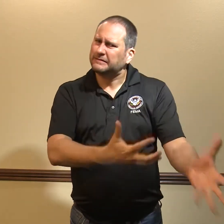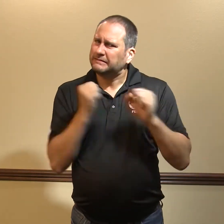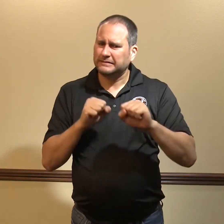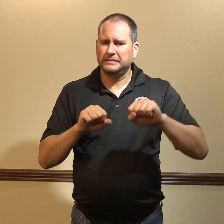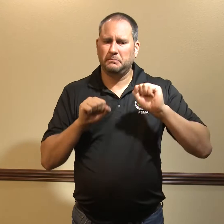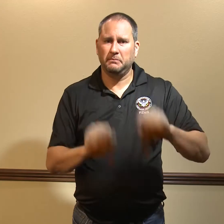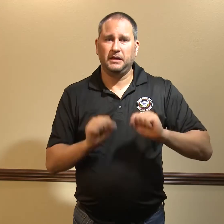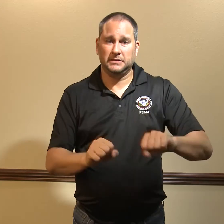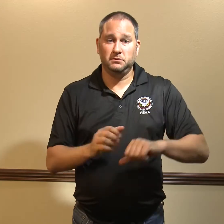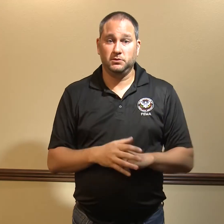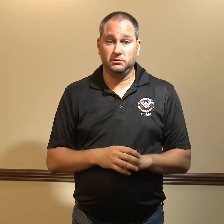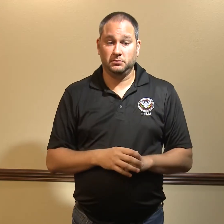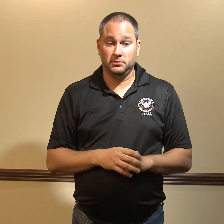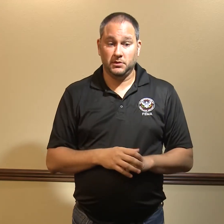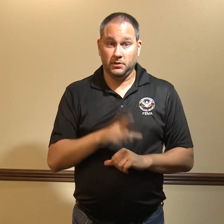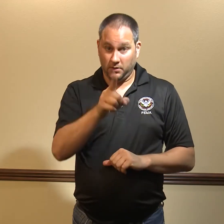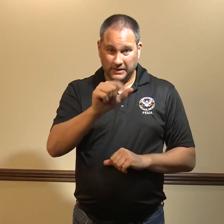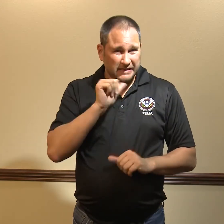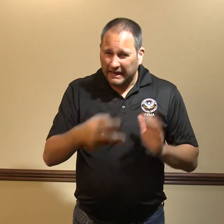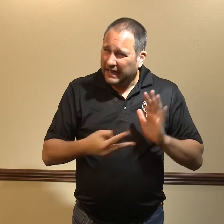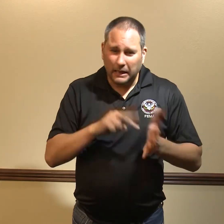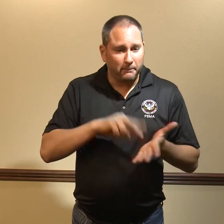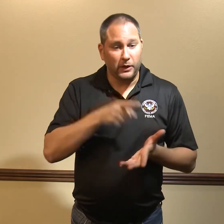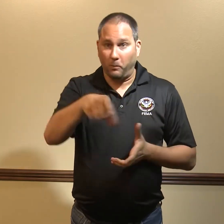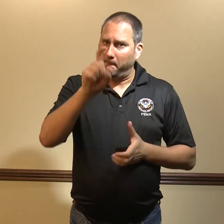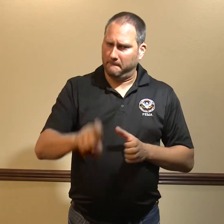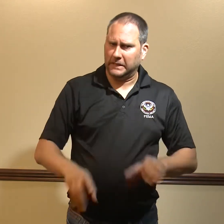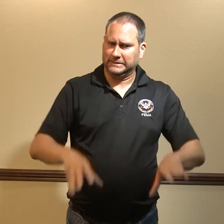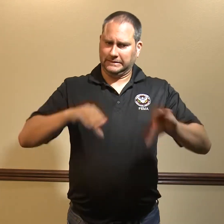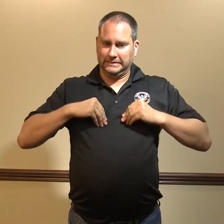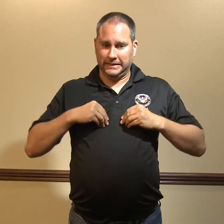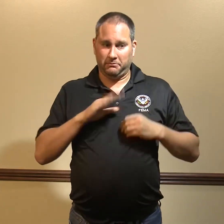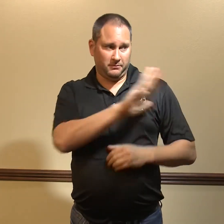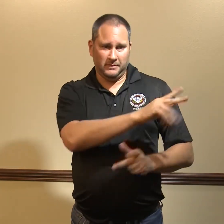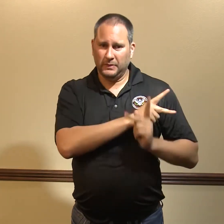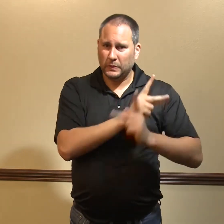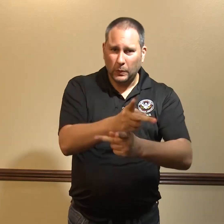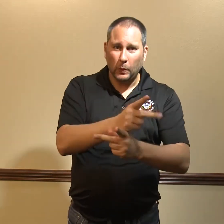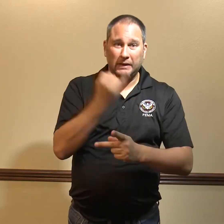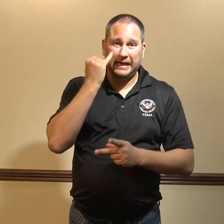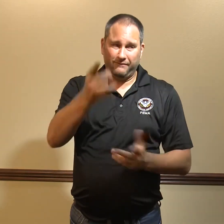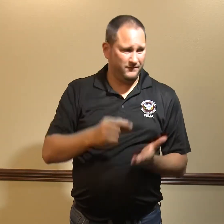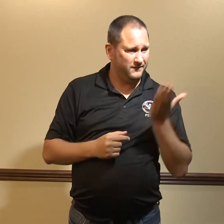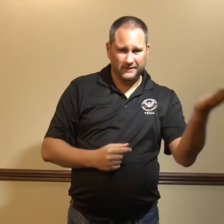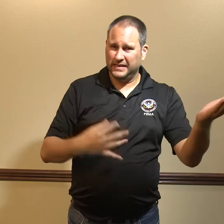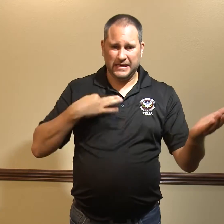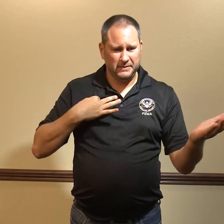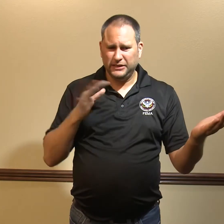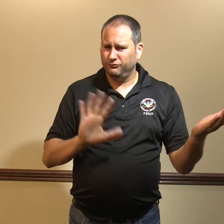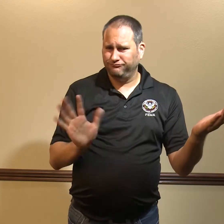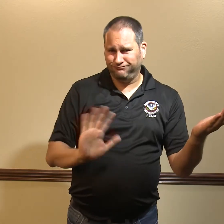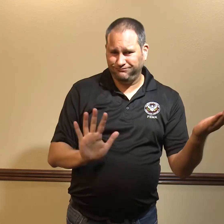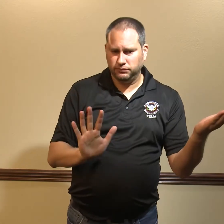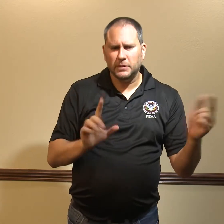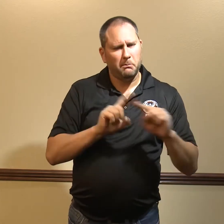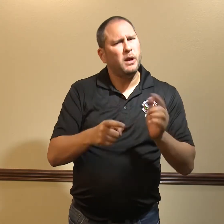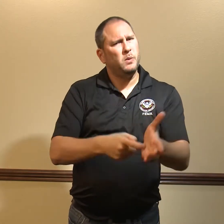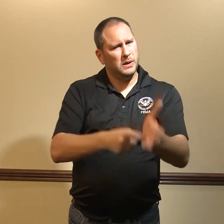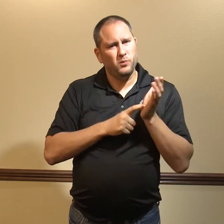possible. Returning the application does not obligate the survivor to accept an SBA loan, but it is a necessary